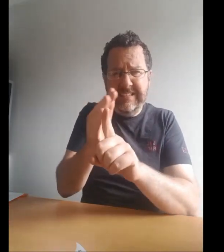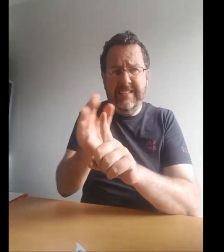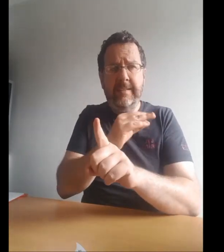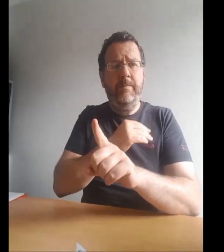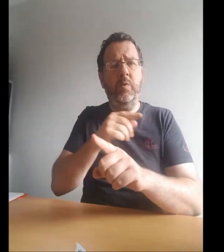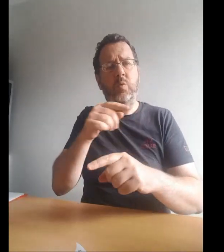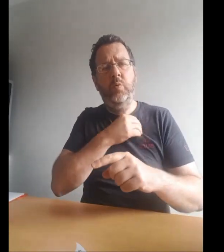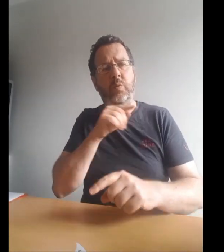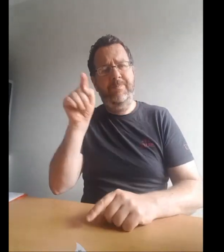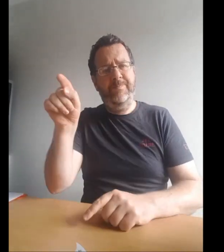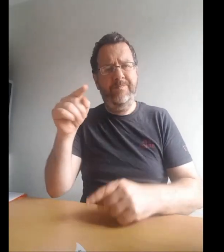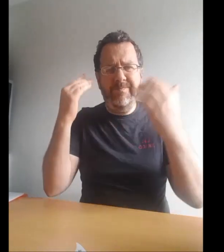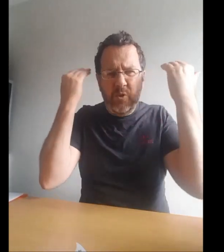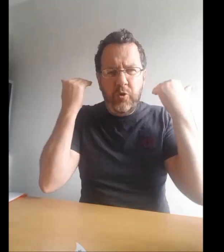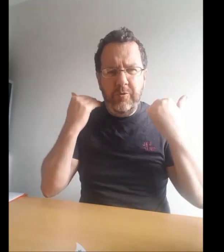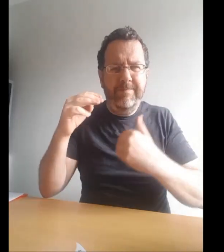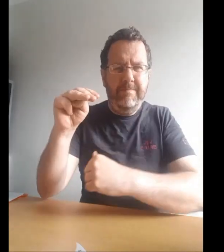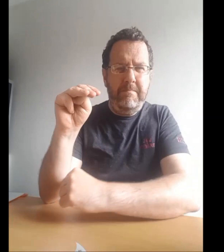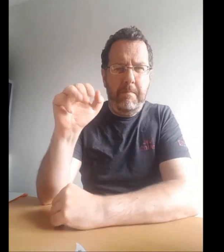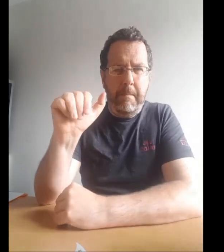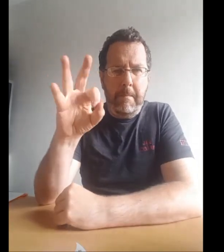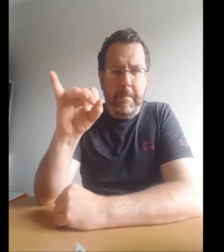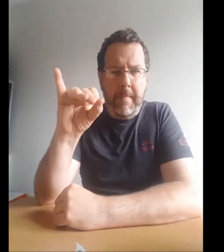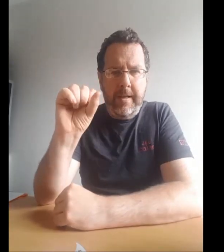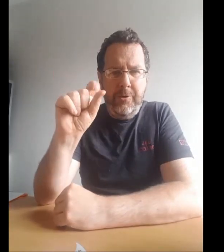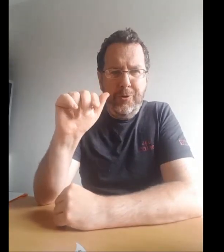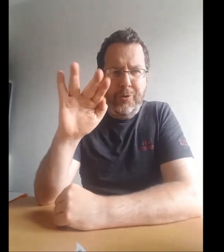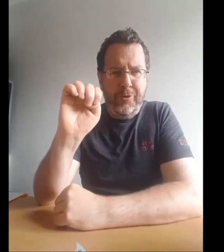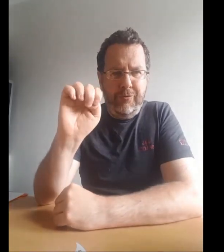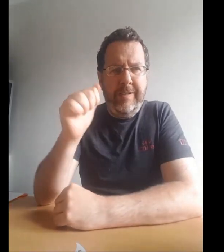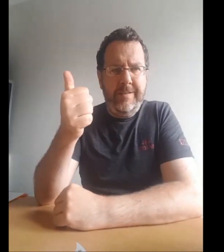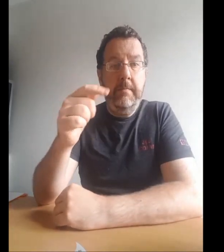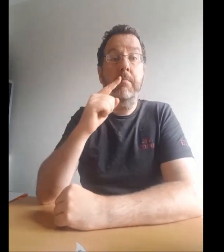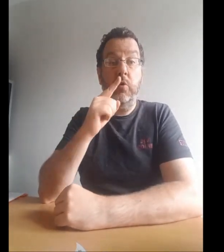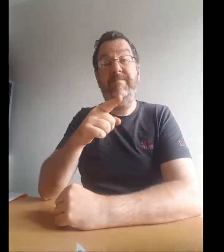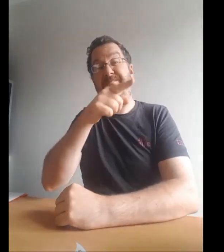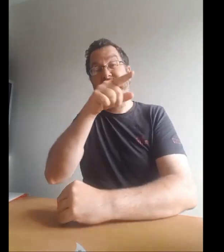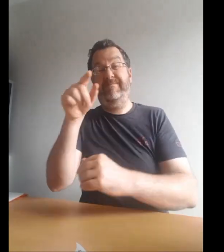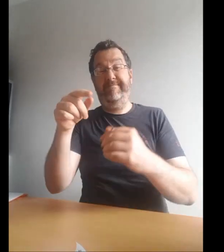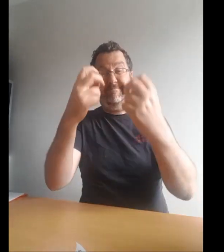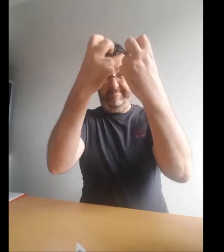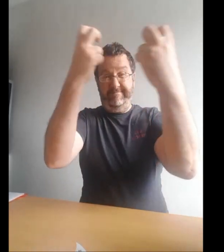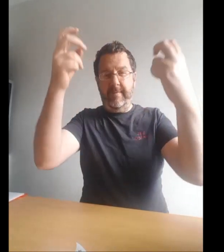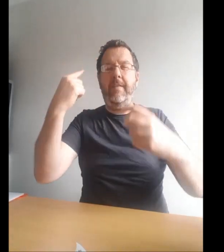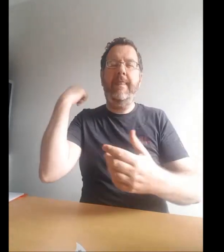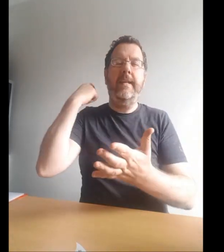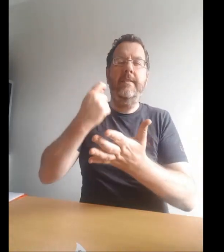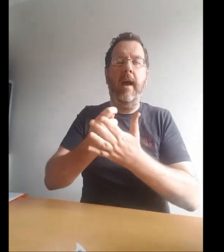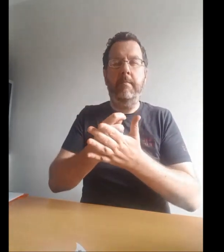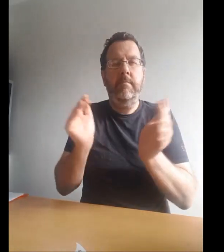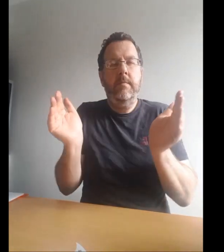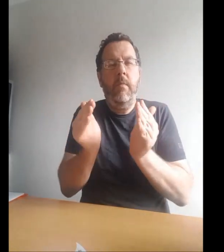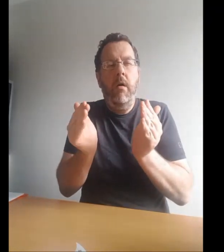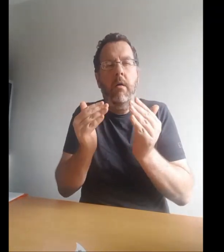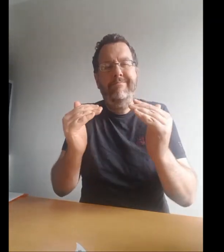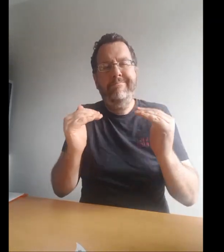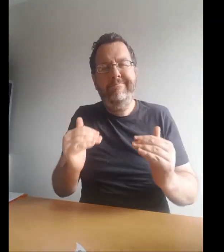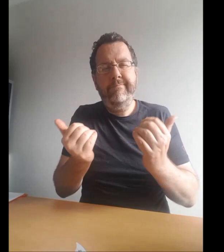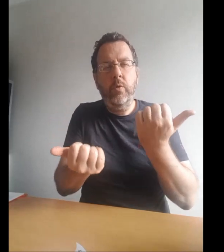magistrates. The magistrates were kind of like a judge, but there was a bench of magistrates. At the time, these